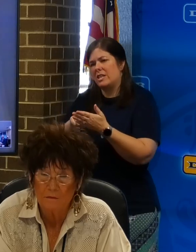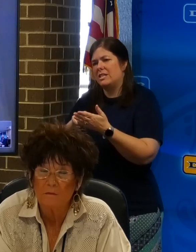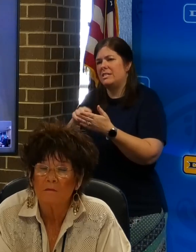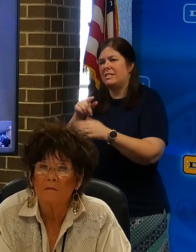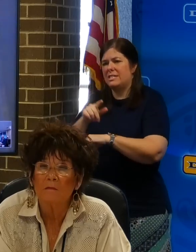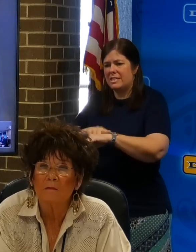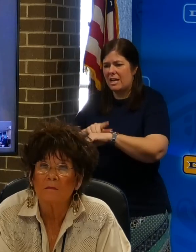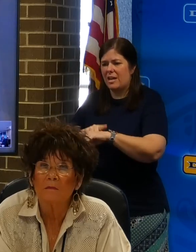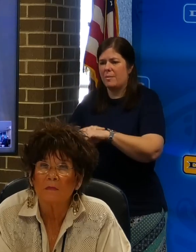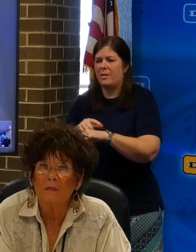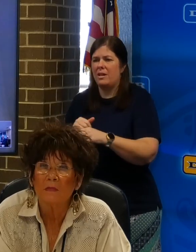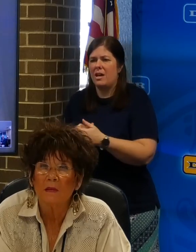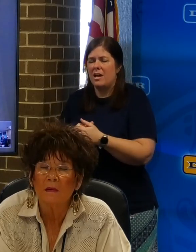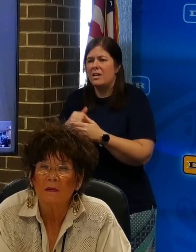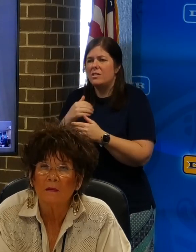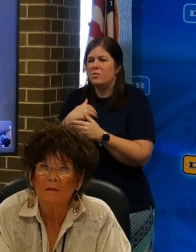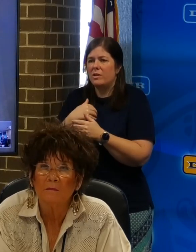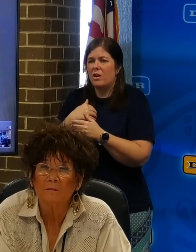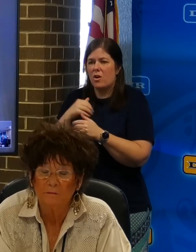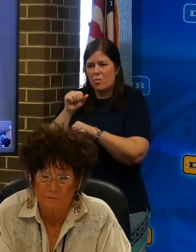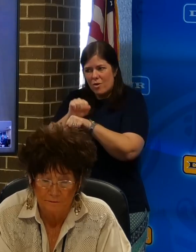navigate ourselves through this crisis.